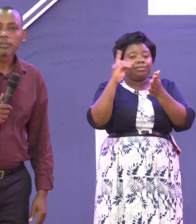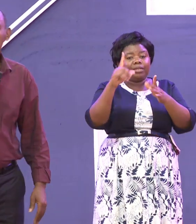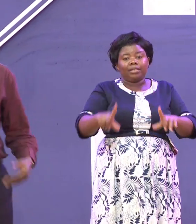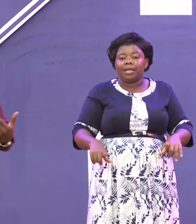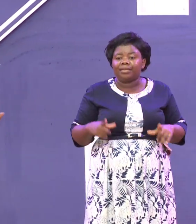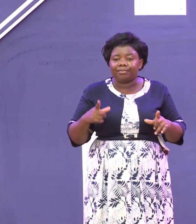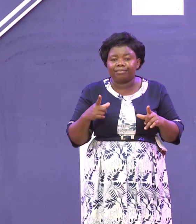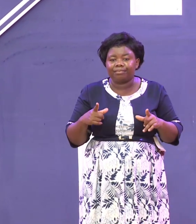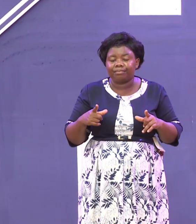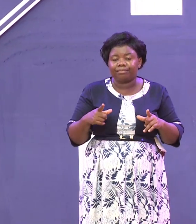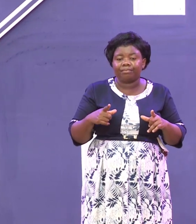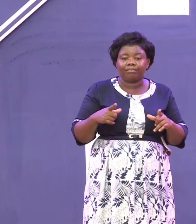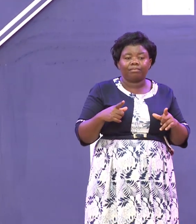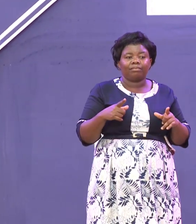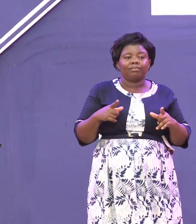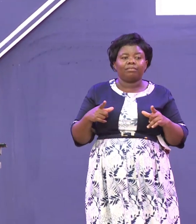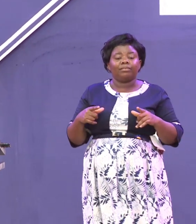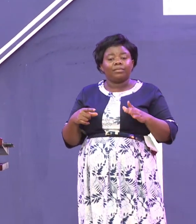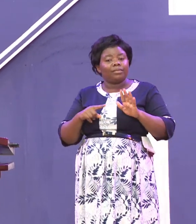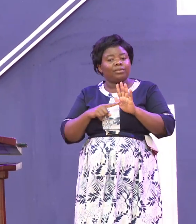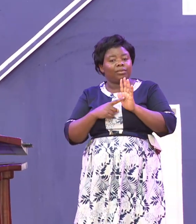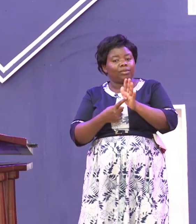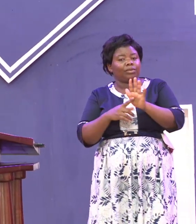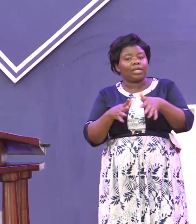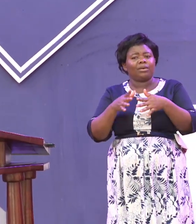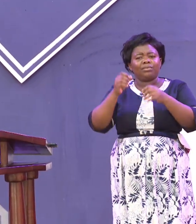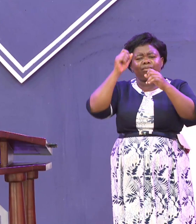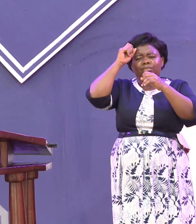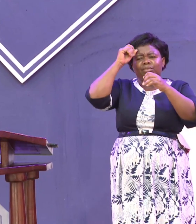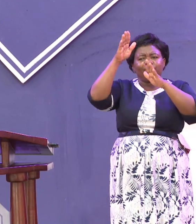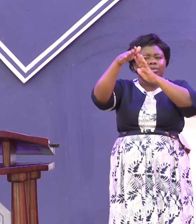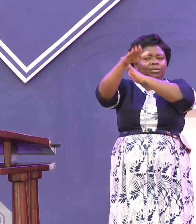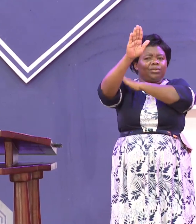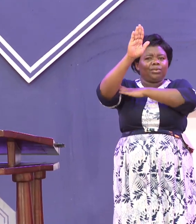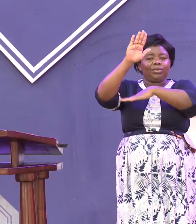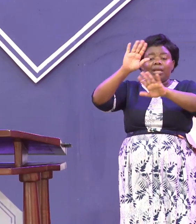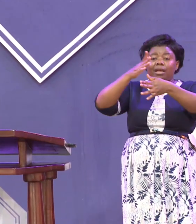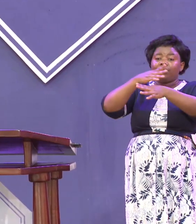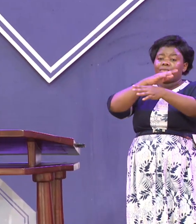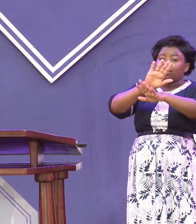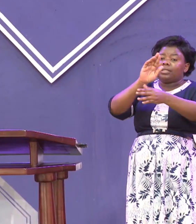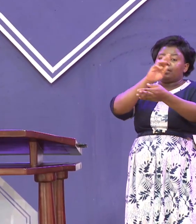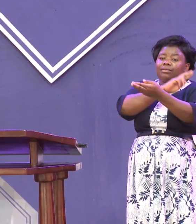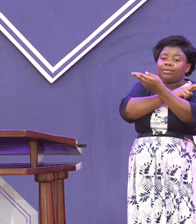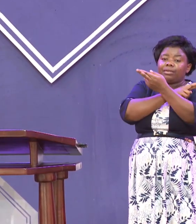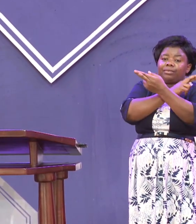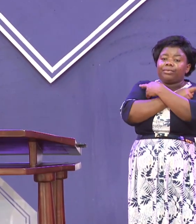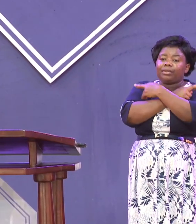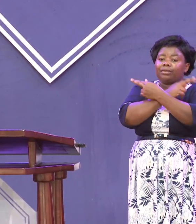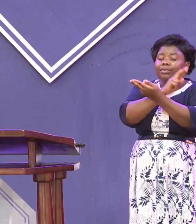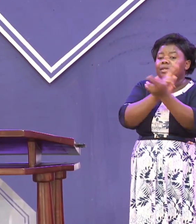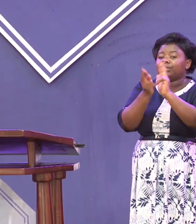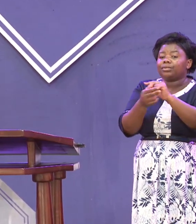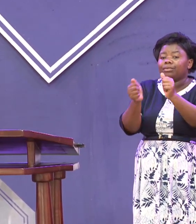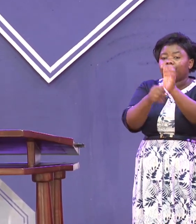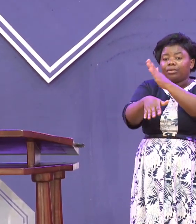David. Kitulage ekigerawo eri atuuse mu kutegeera Katonda n'enkolagana ne Katonda. It shows us